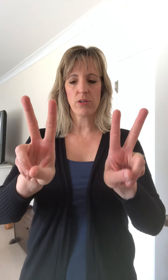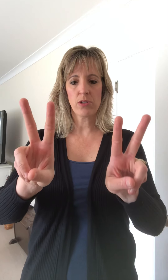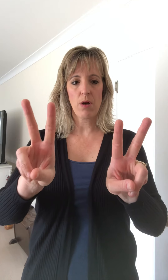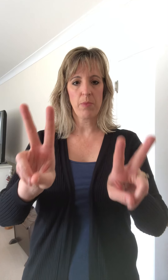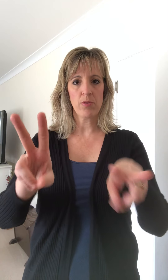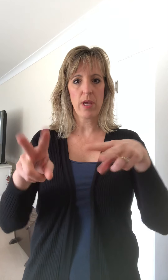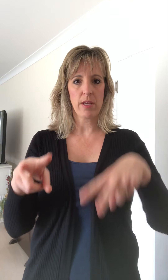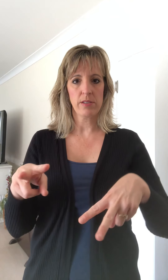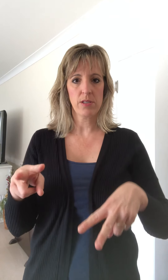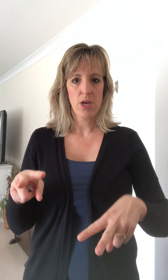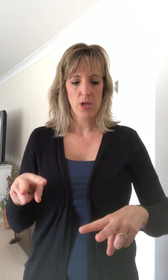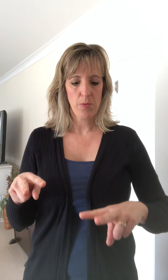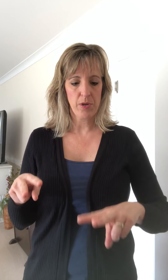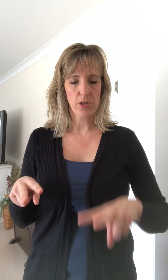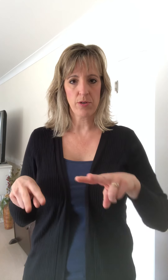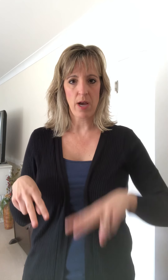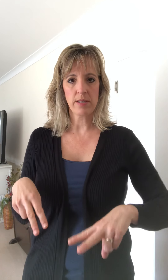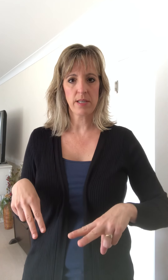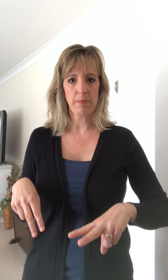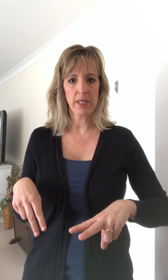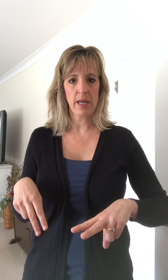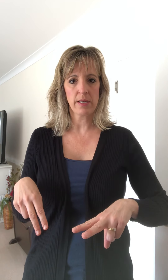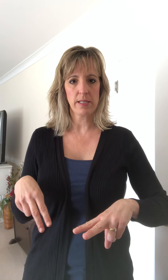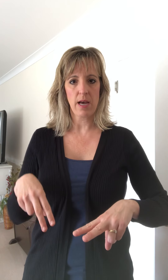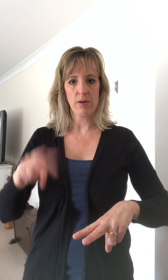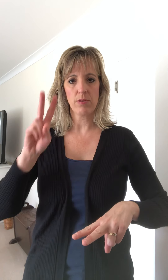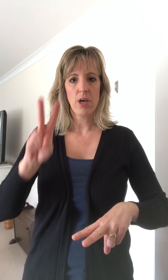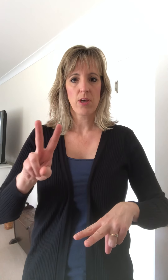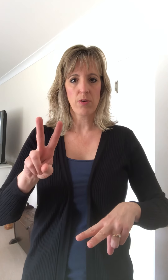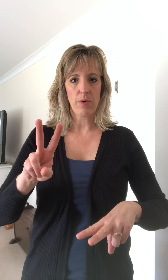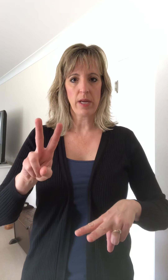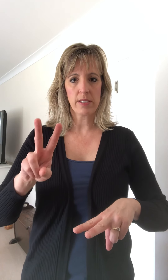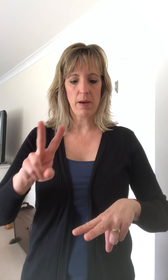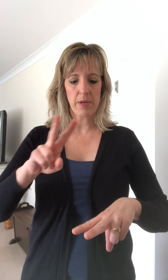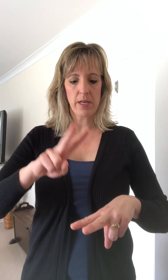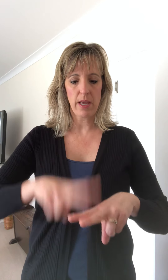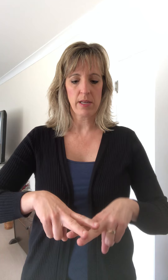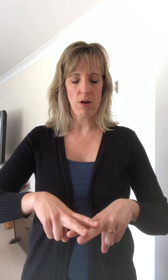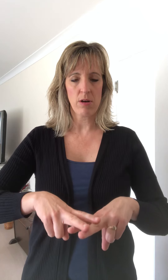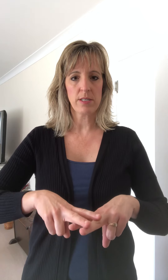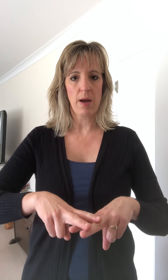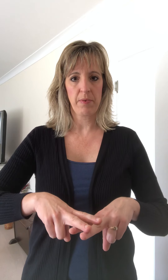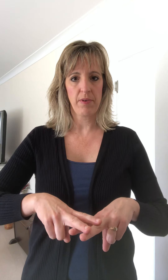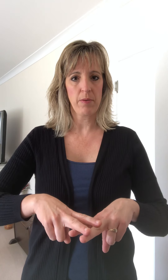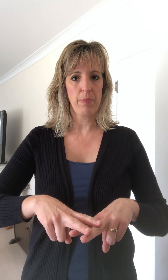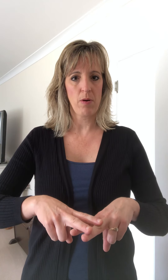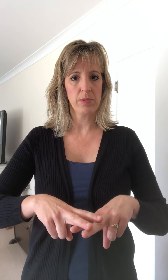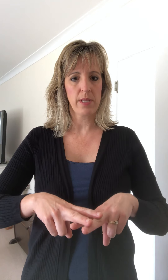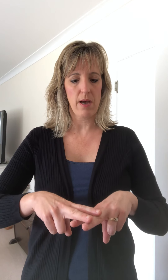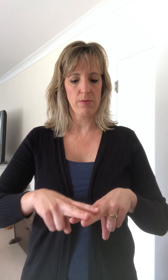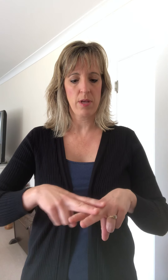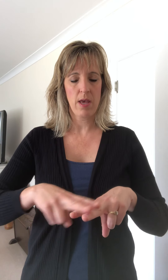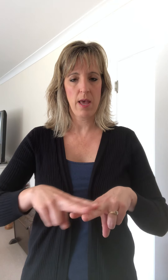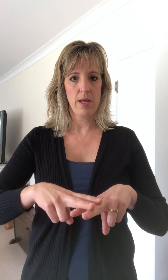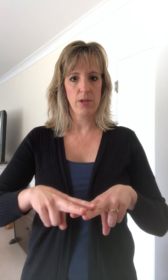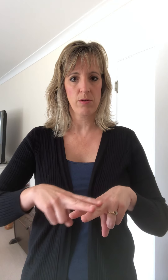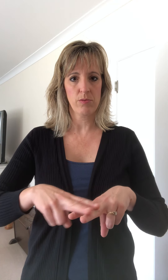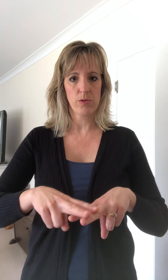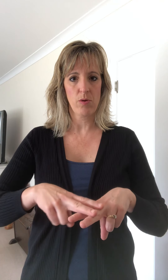fingers on both hands, you put your non-dominant hand down, your right dominant hand on top of it, palms down, and you go